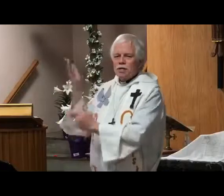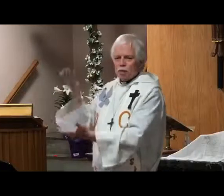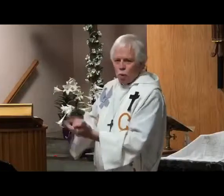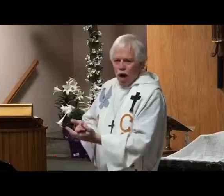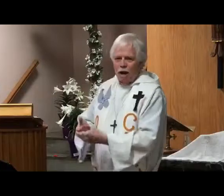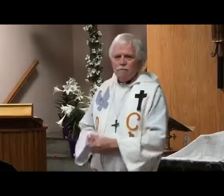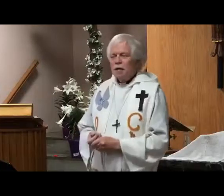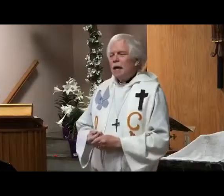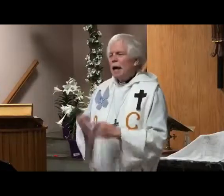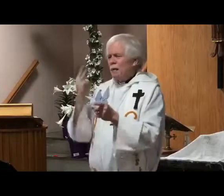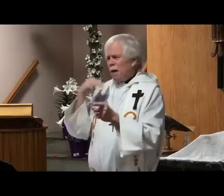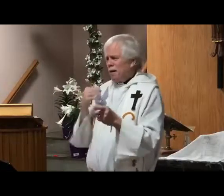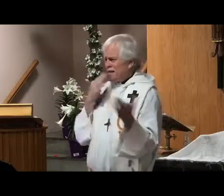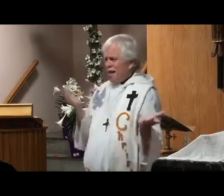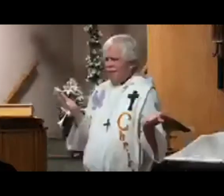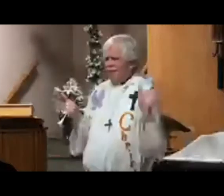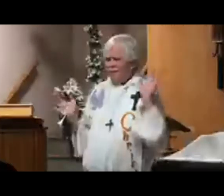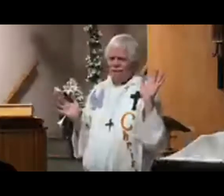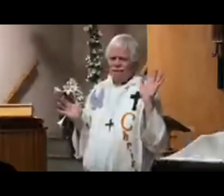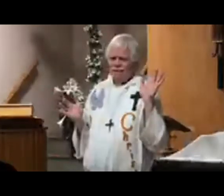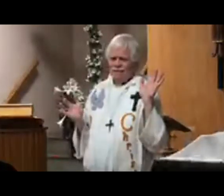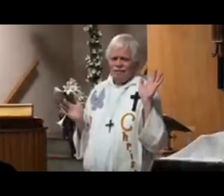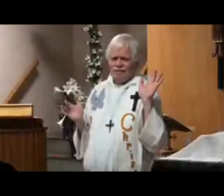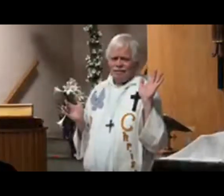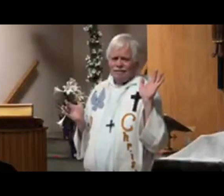later, Jesus arrived, and Mary said,